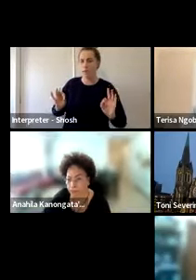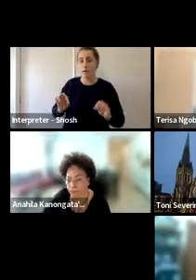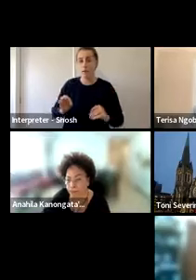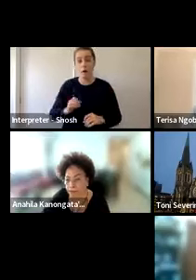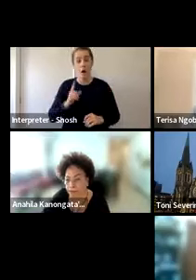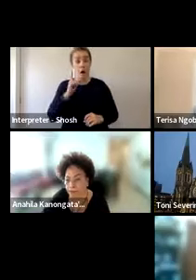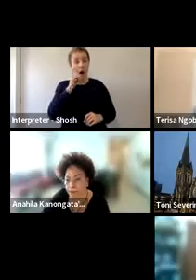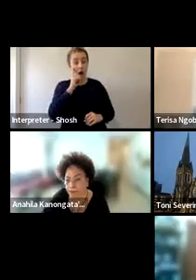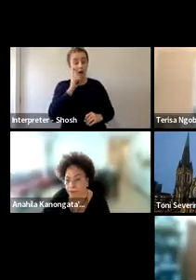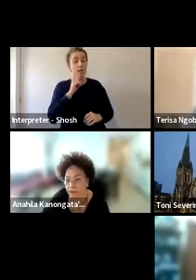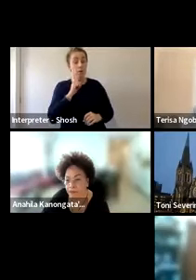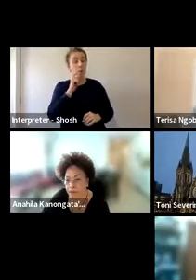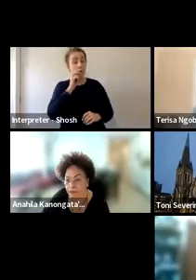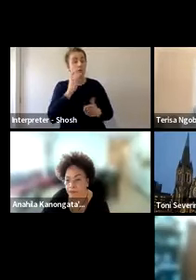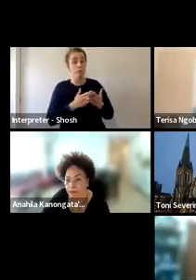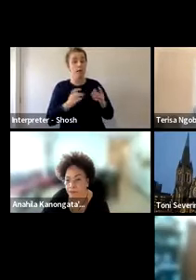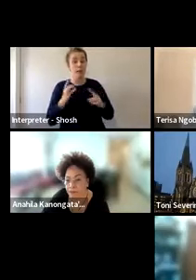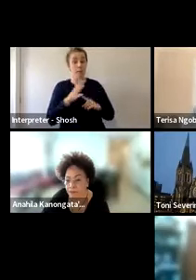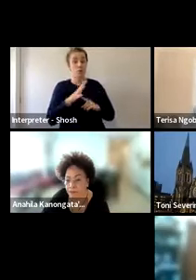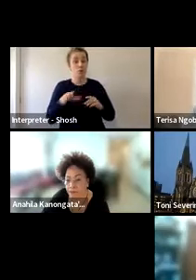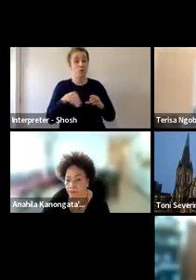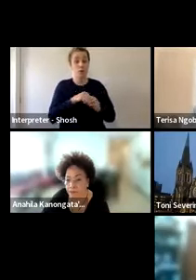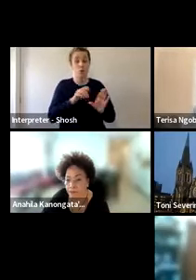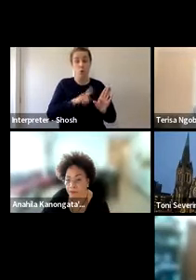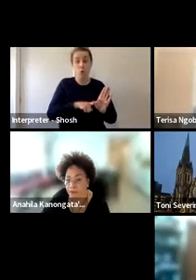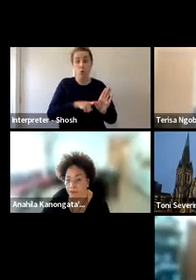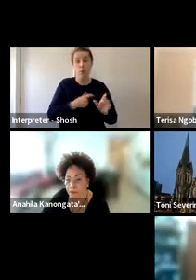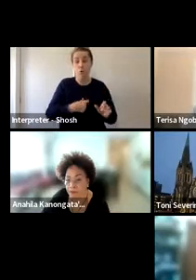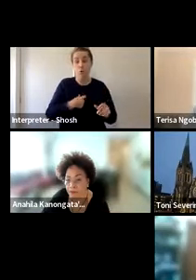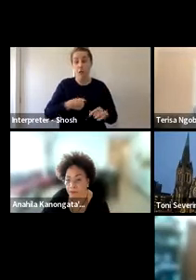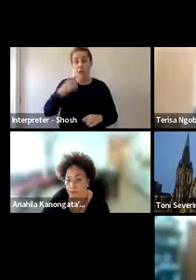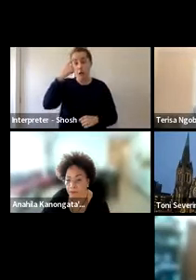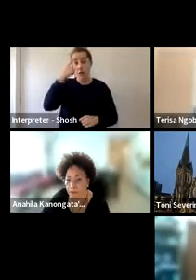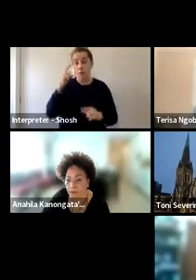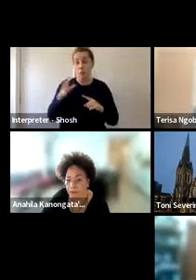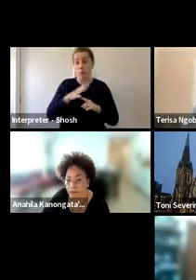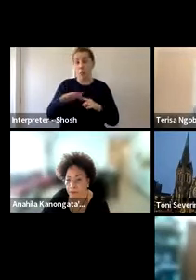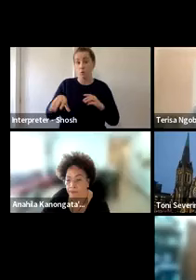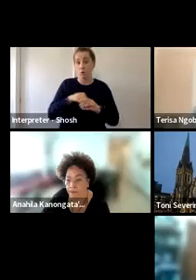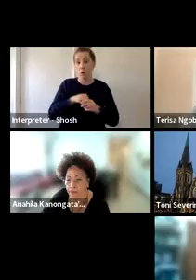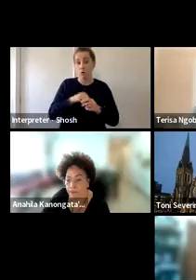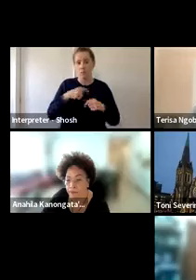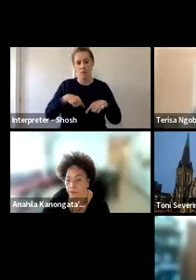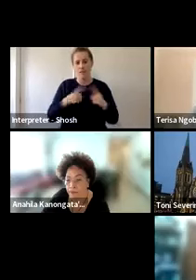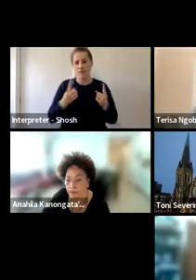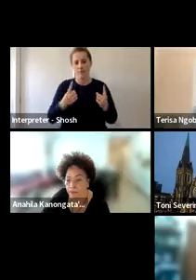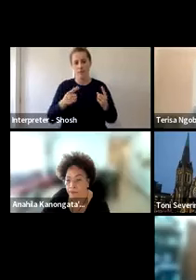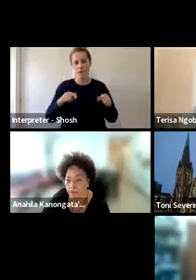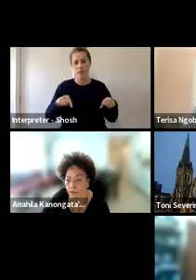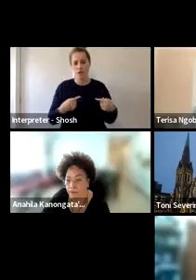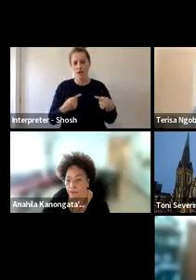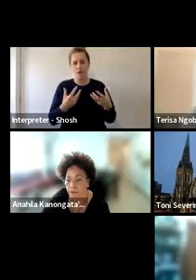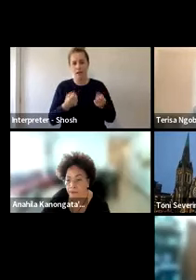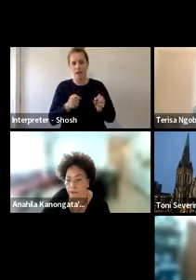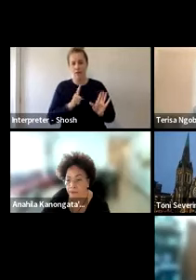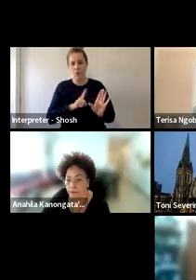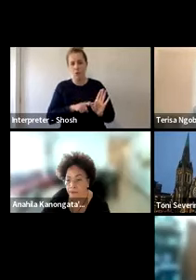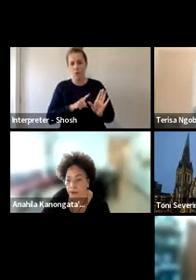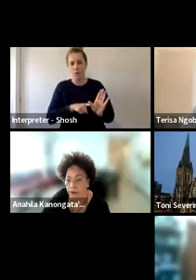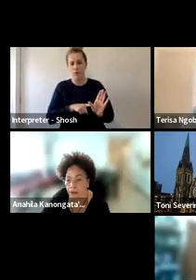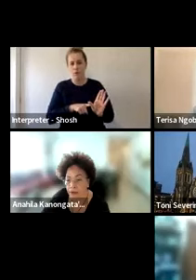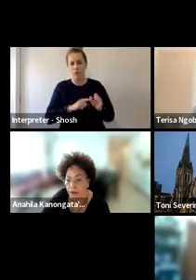think it would be really important to include youth personally. I think, they have different challenges, and, building